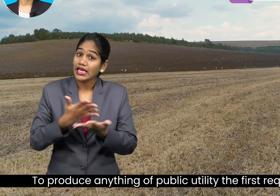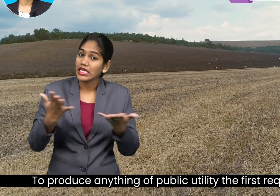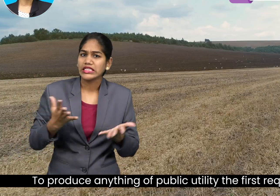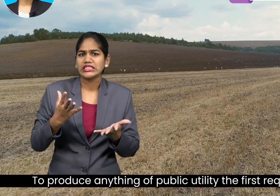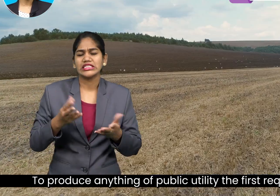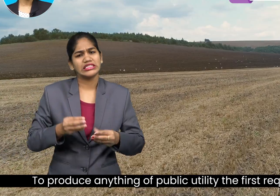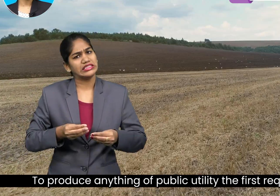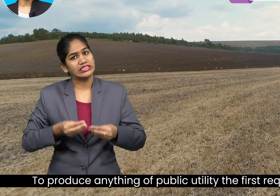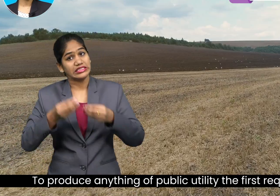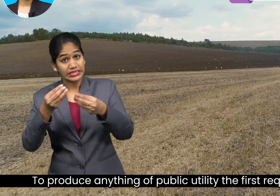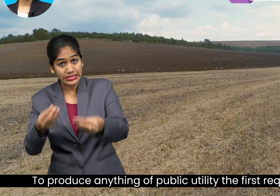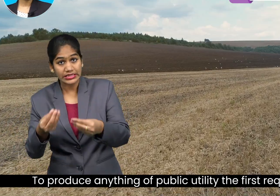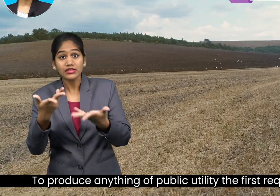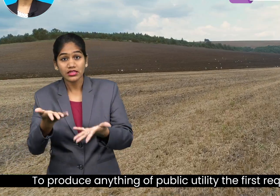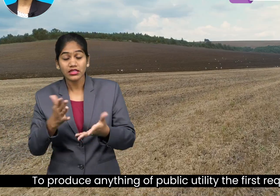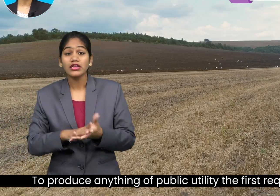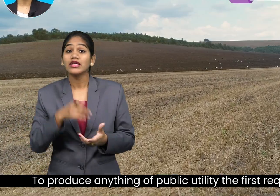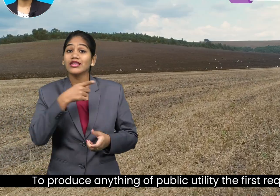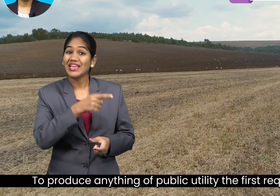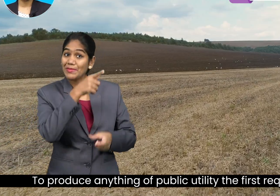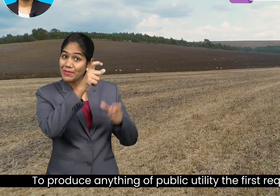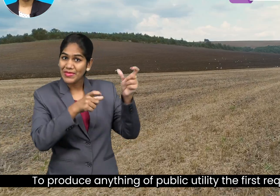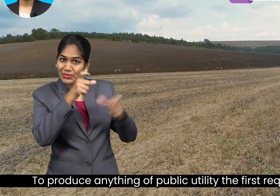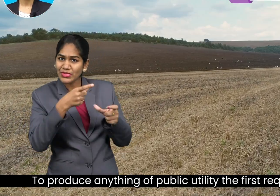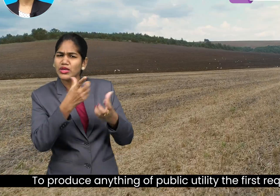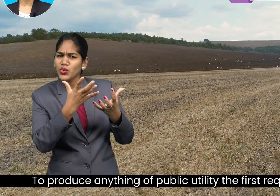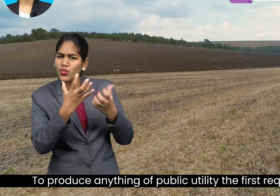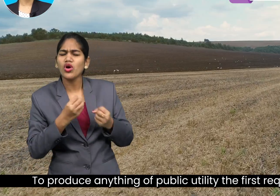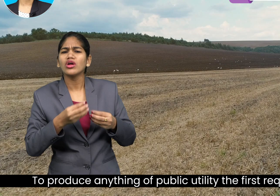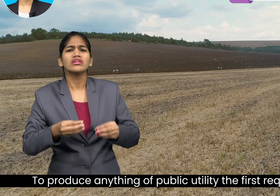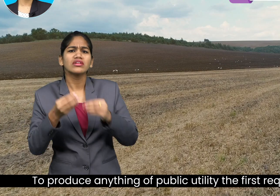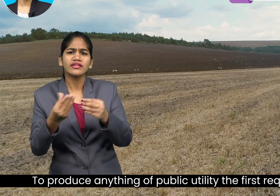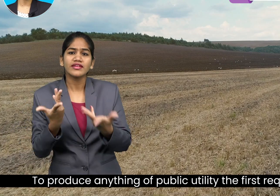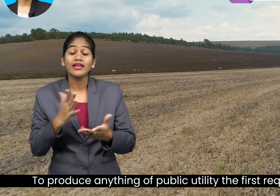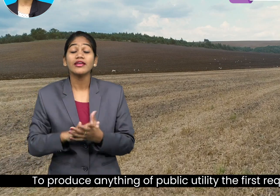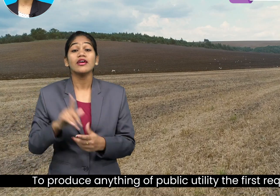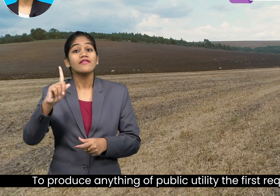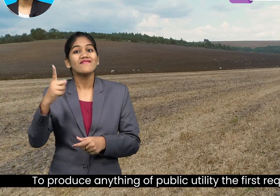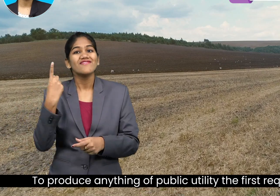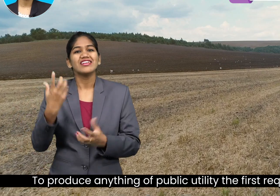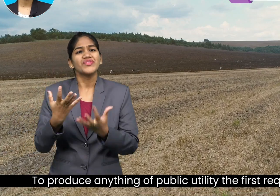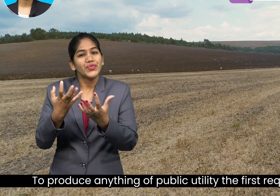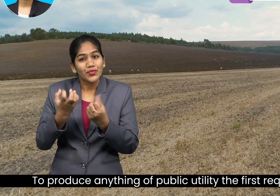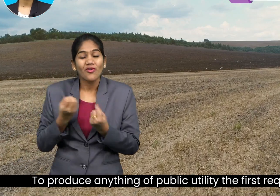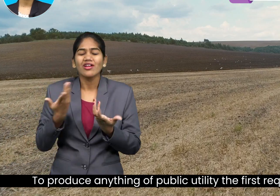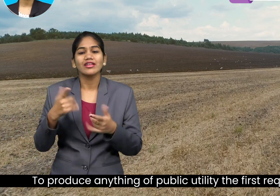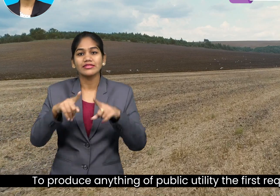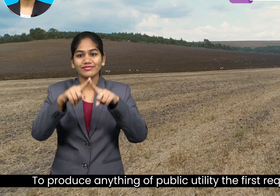To produce anything of public utility, the first requirement is land